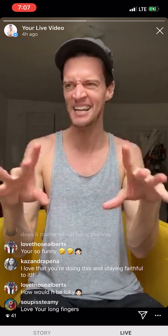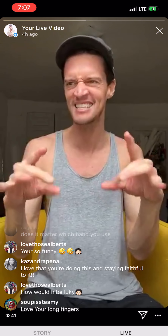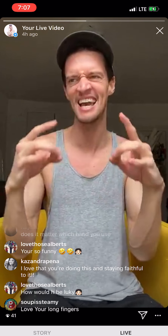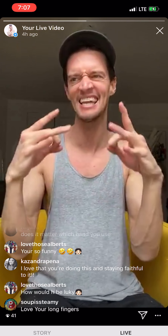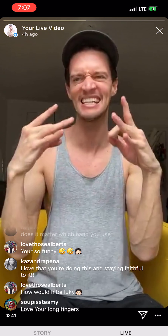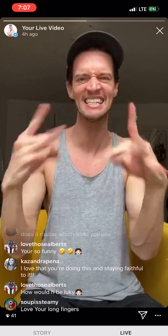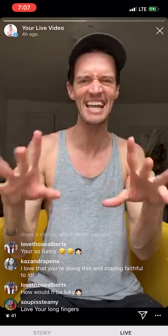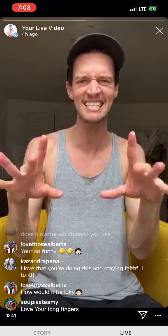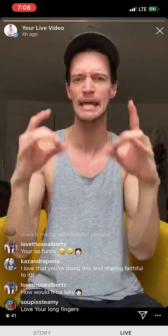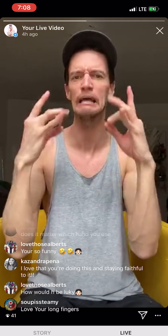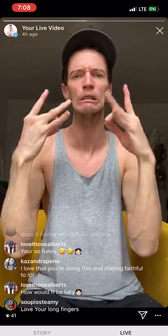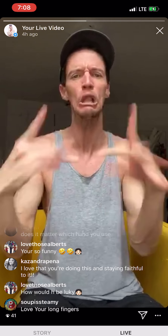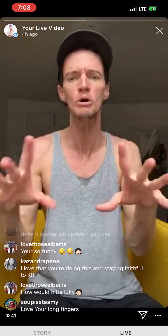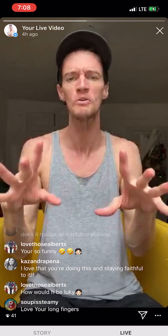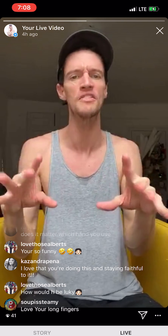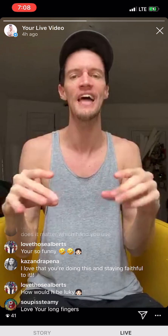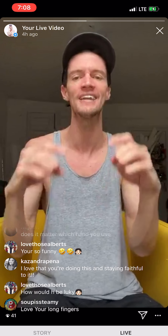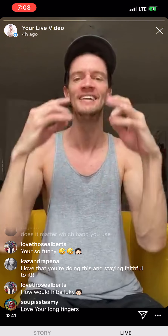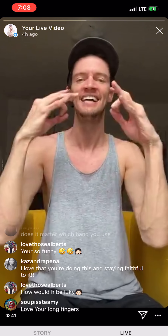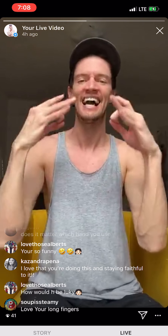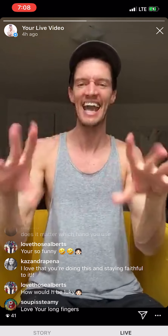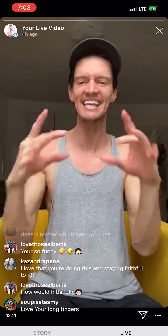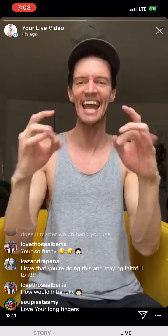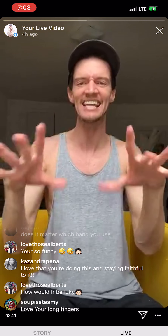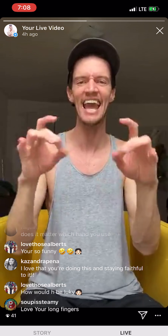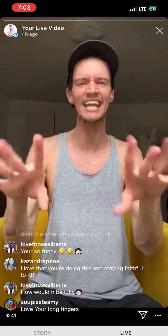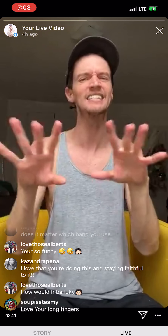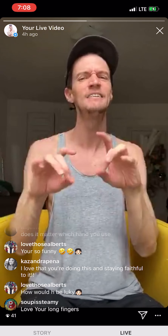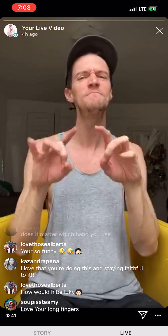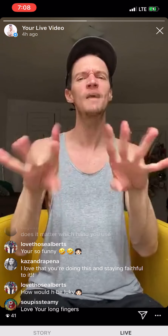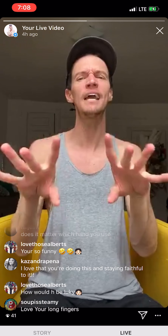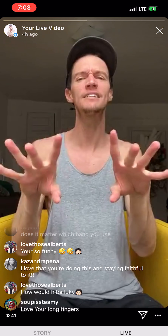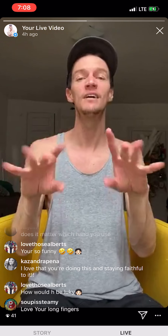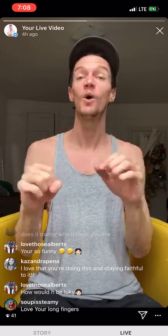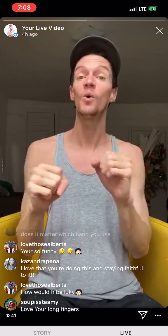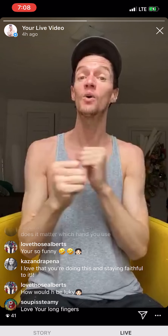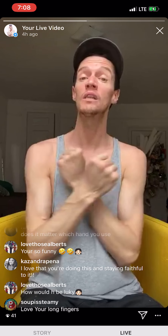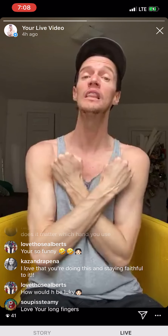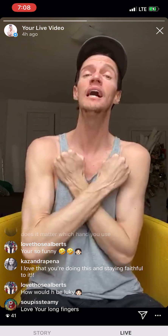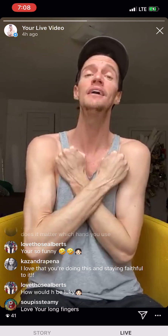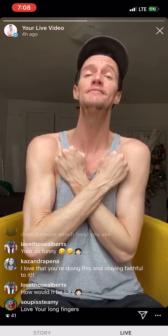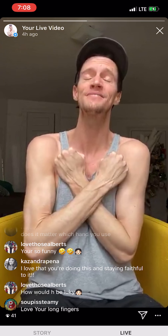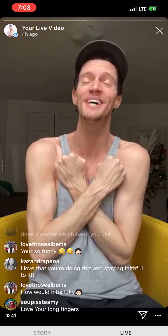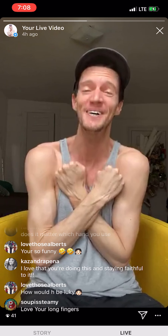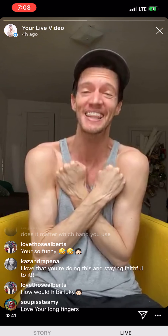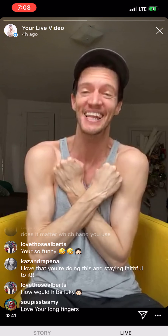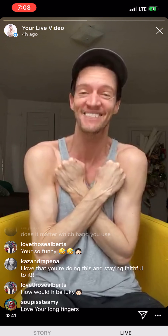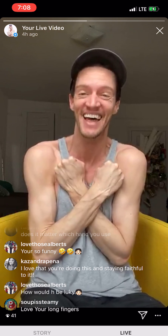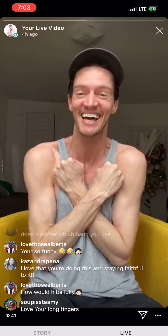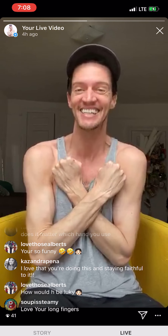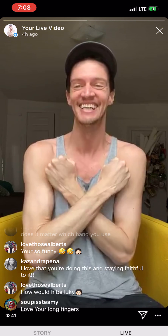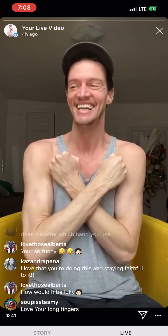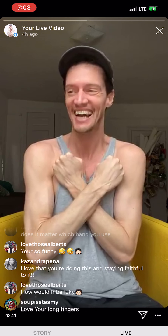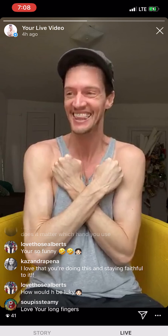that. I detest that. I loathe that. I hate, hate, hate, hate, or love. Oh, I love that. I love